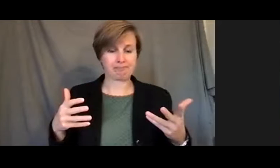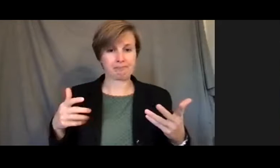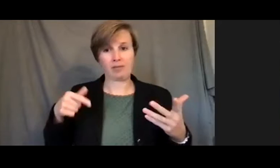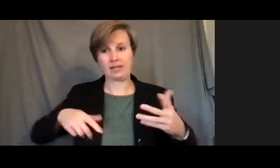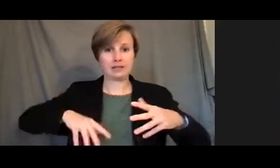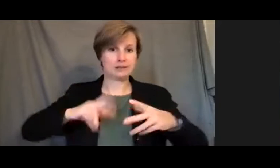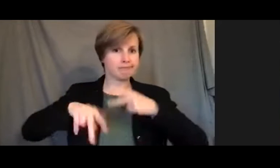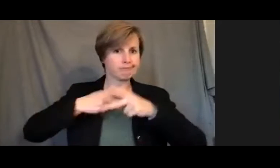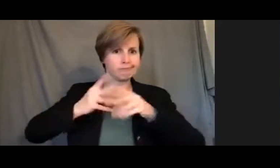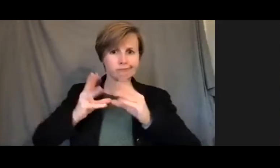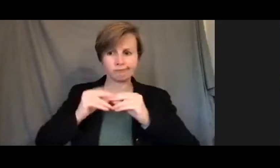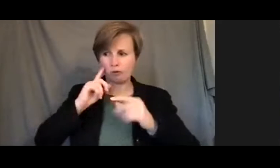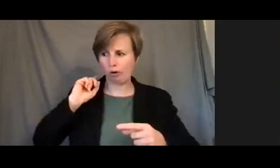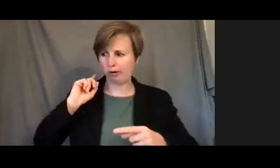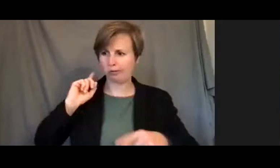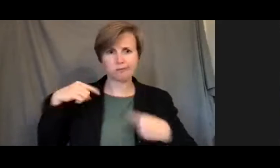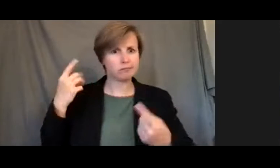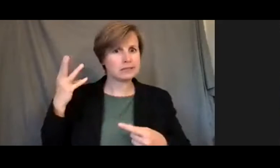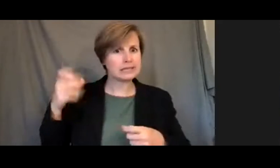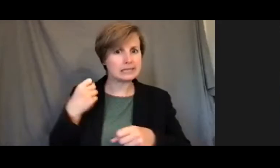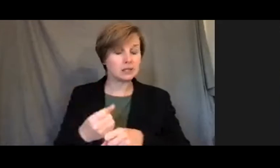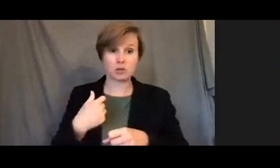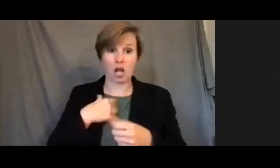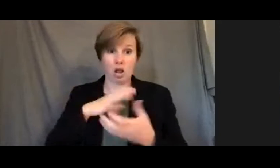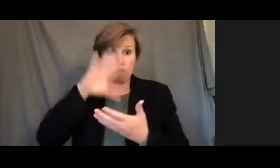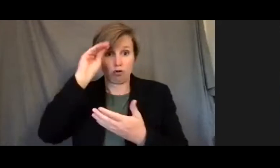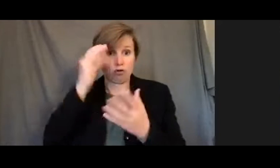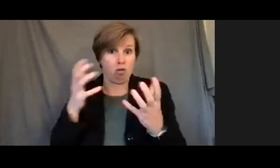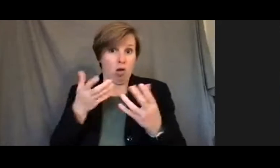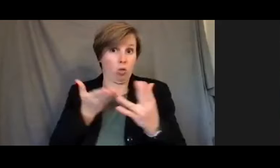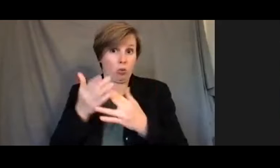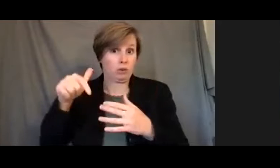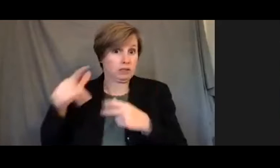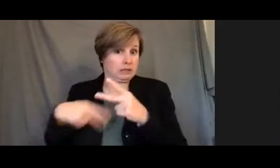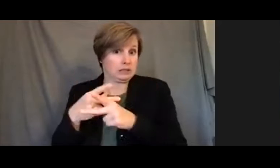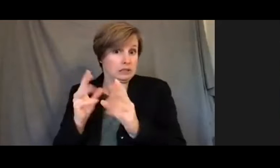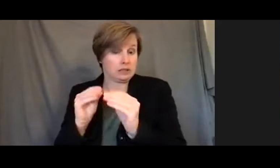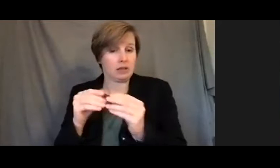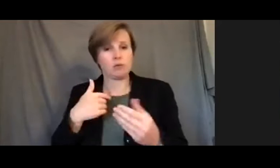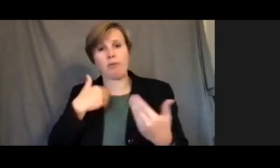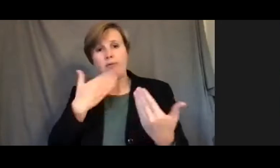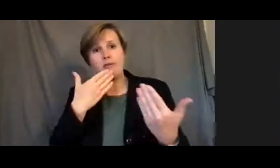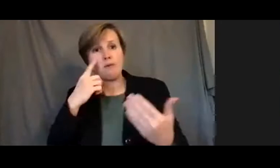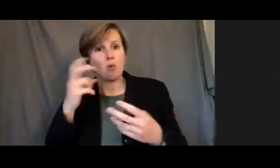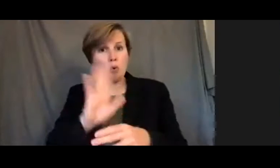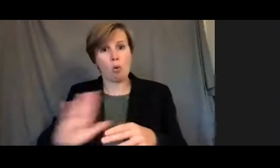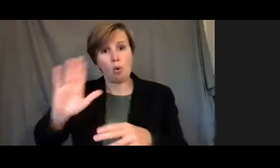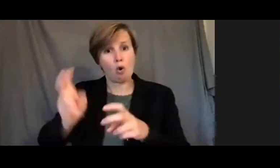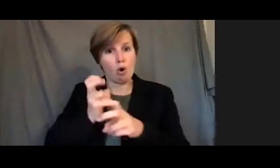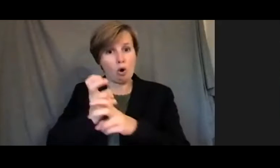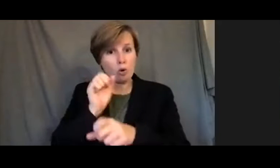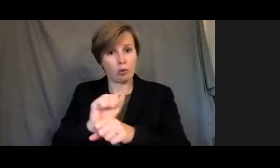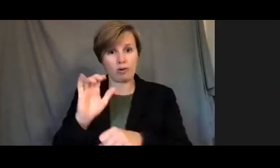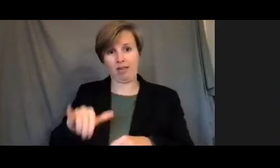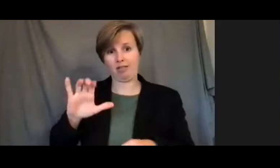forums for I think 6 years now, and I learn a lot through these forums, and I appreciate the hard work that the